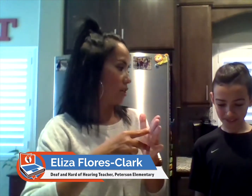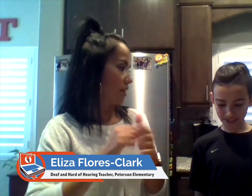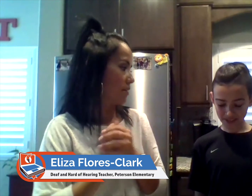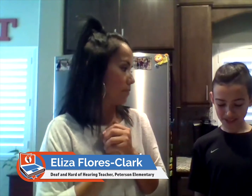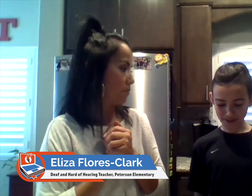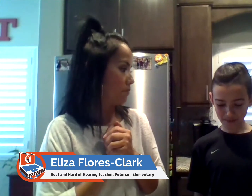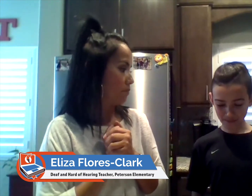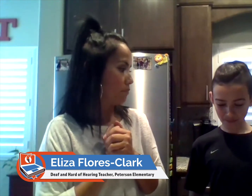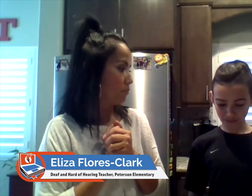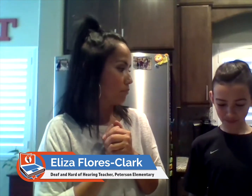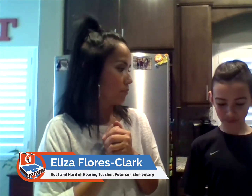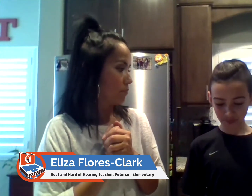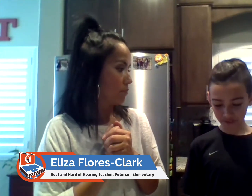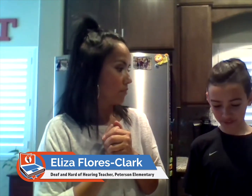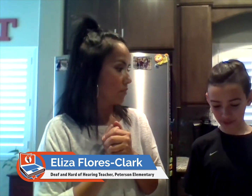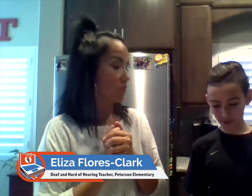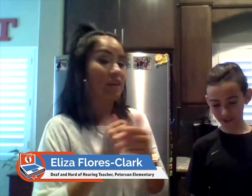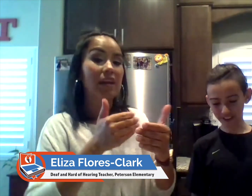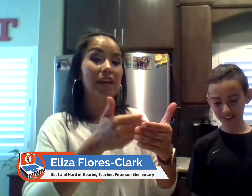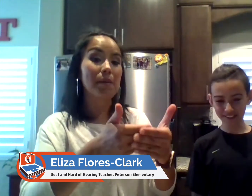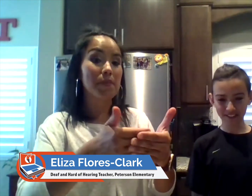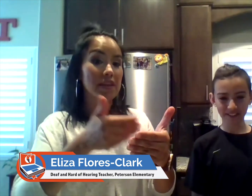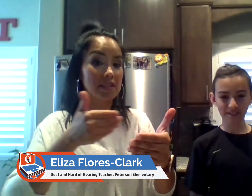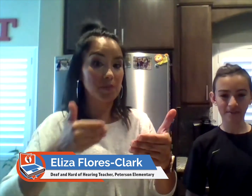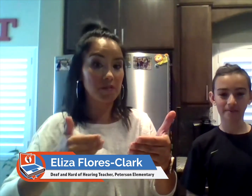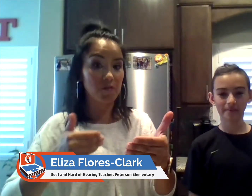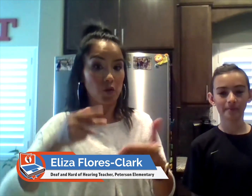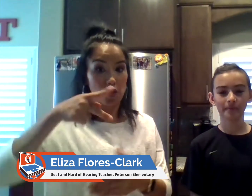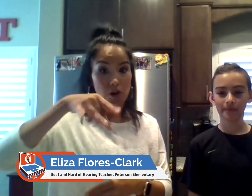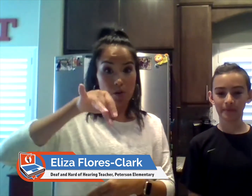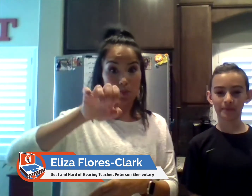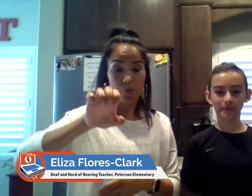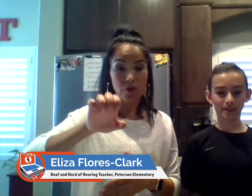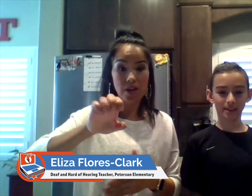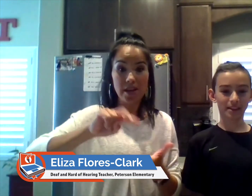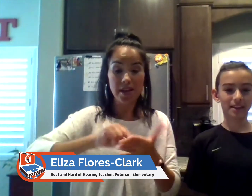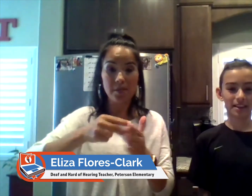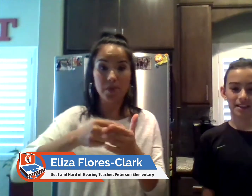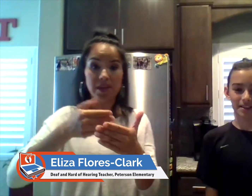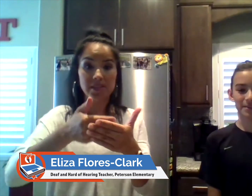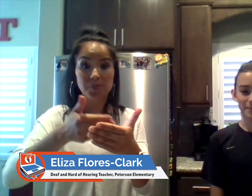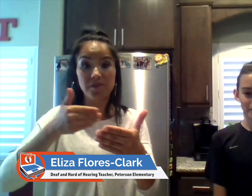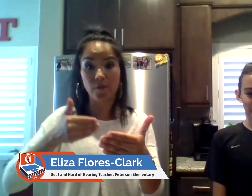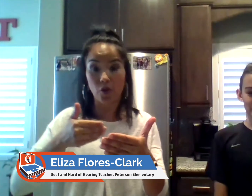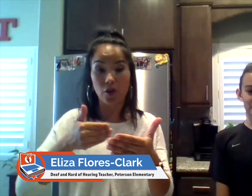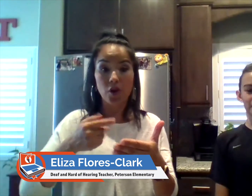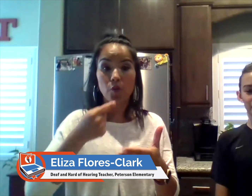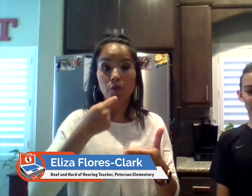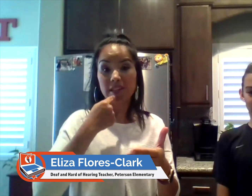Jaden? Before. It means before. Pre means before. We could say